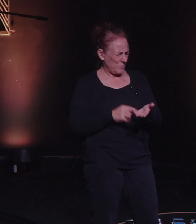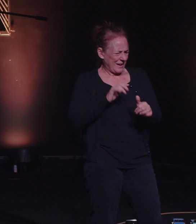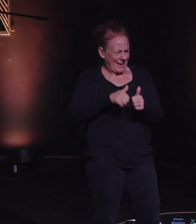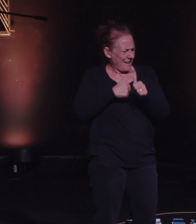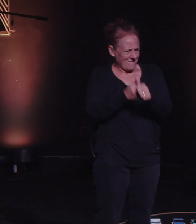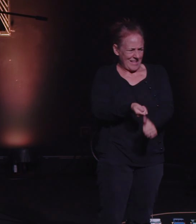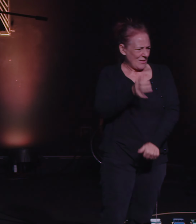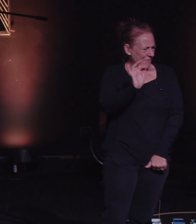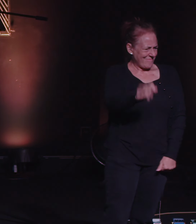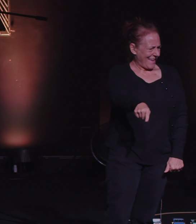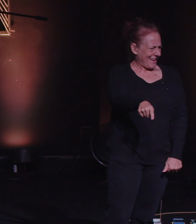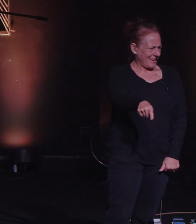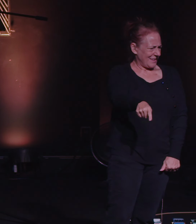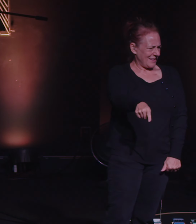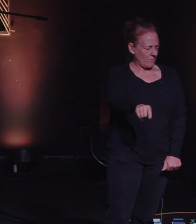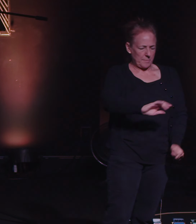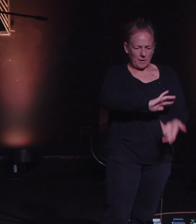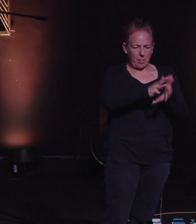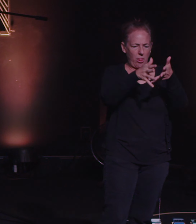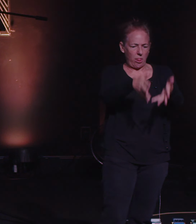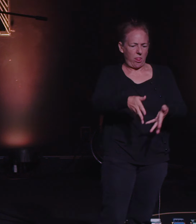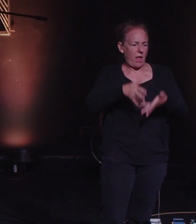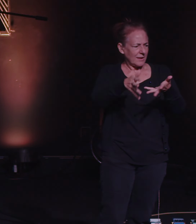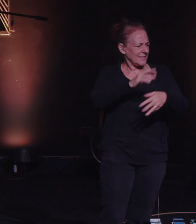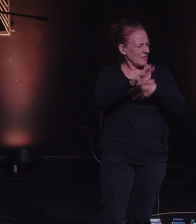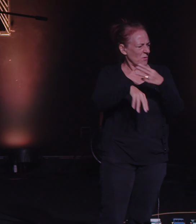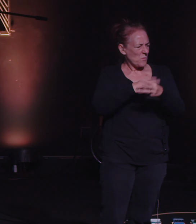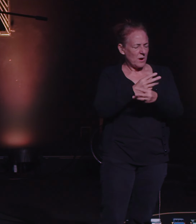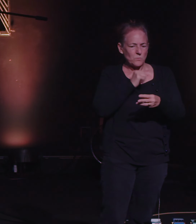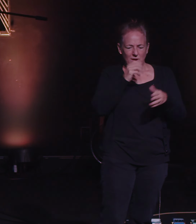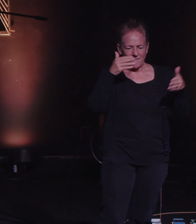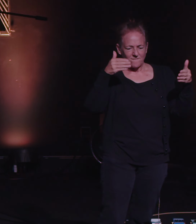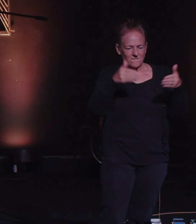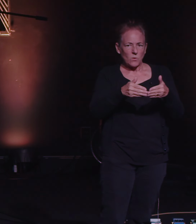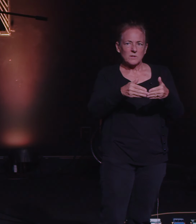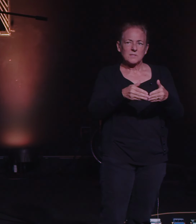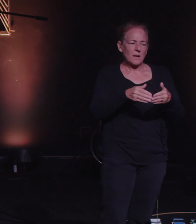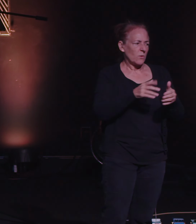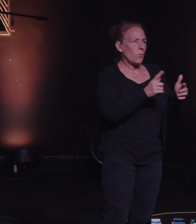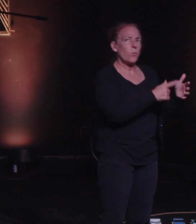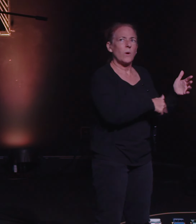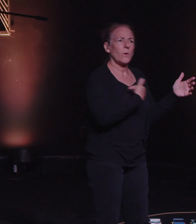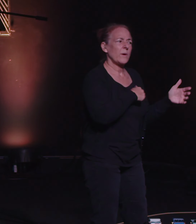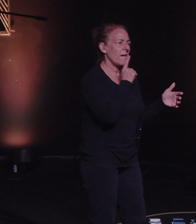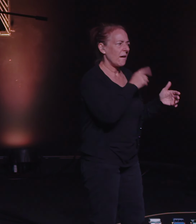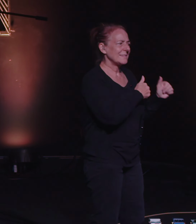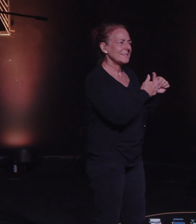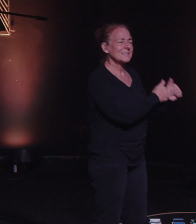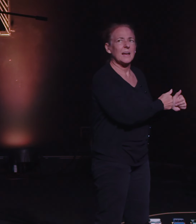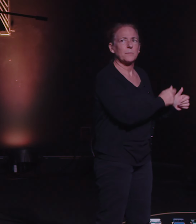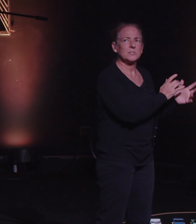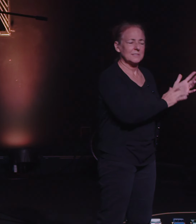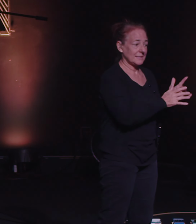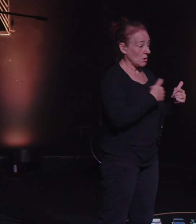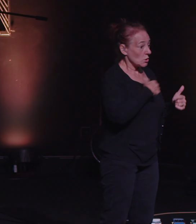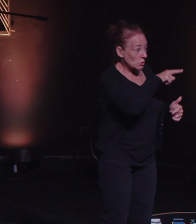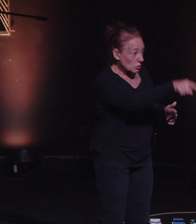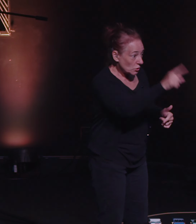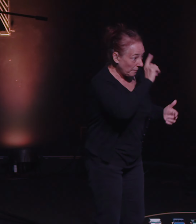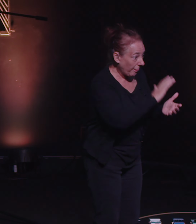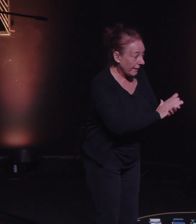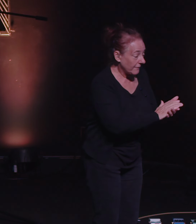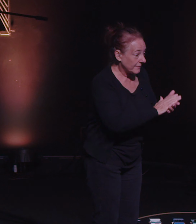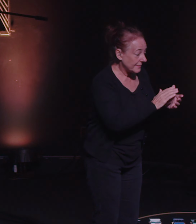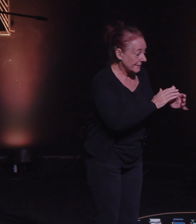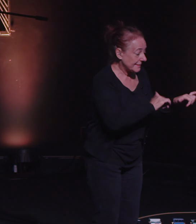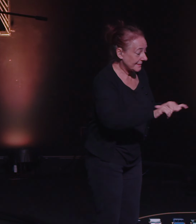And we can get so lost and so unfocused in... Here's another question that I could come and ask you. Do you believe that the same Spirit